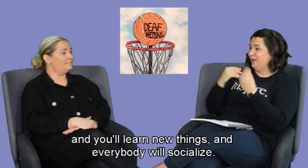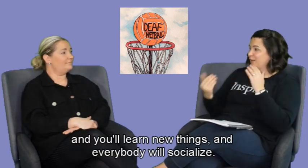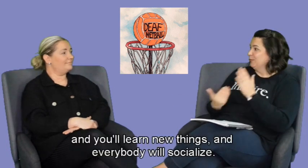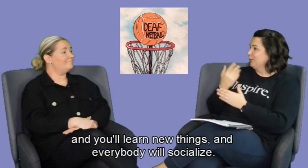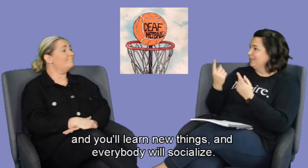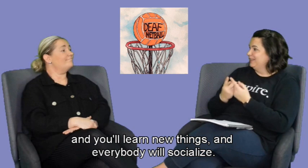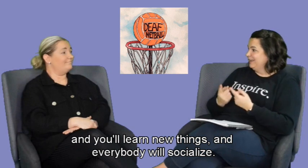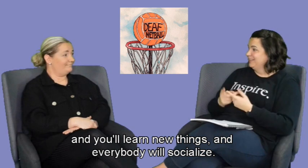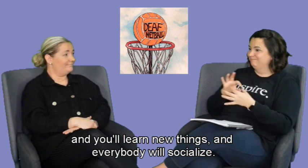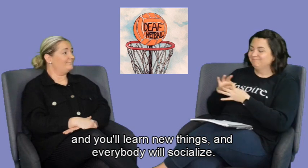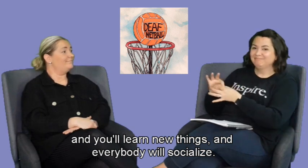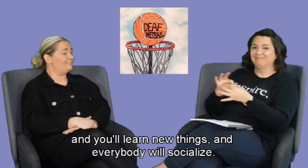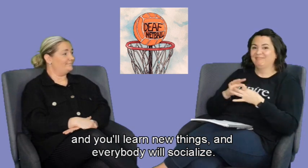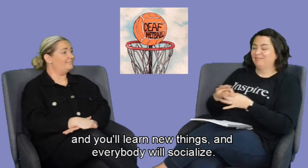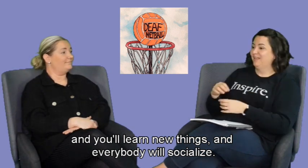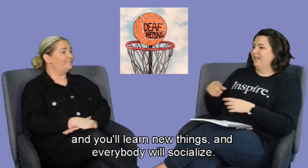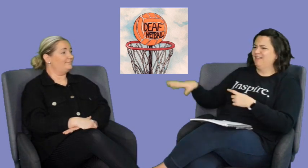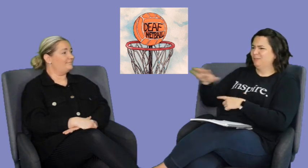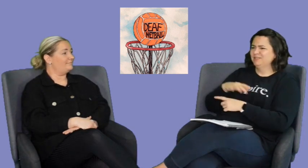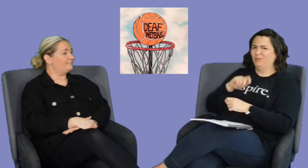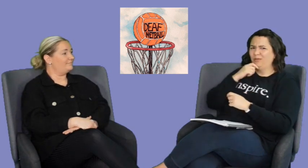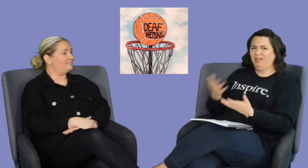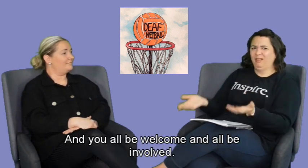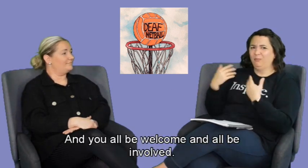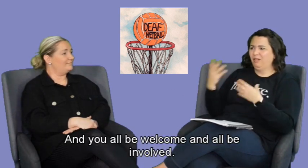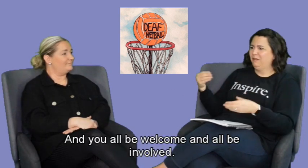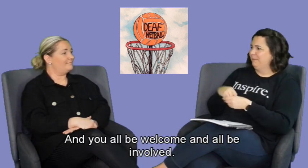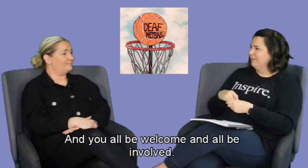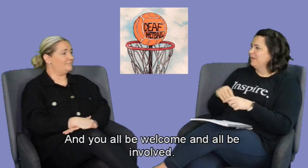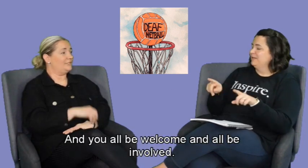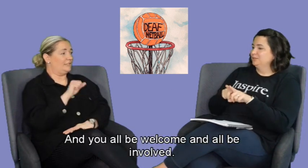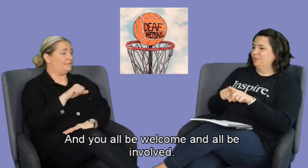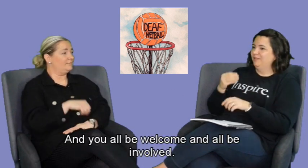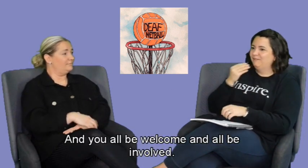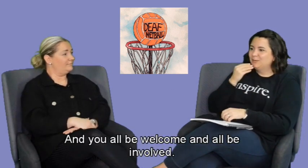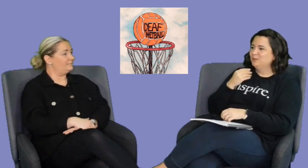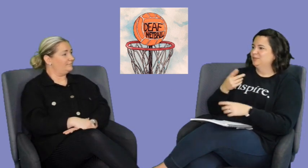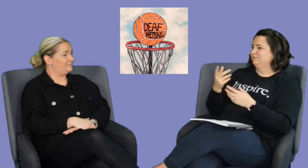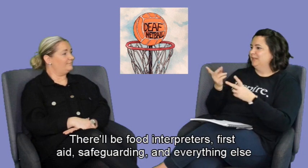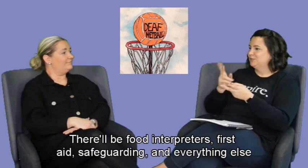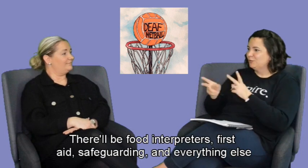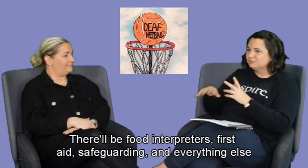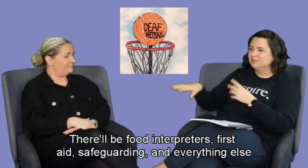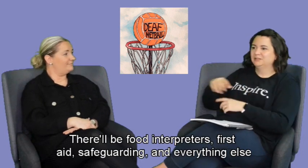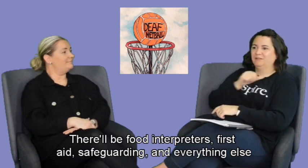learn new things, and everybody will socialise, and you will be welcome and all be involved. There'll be food,